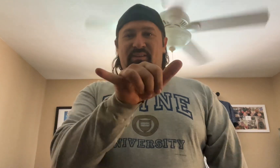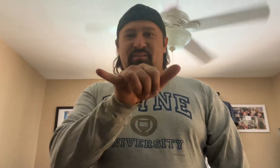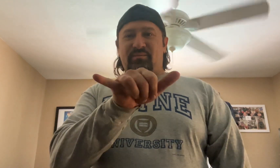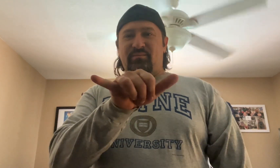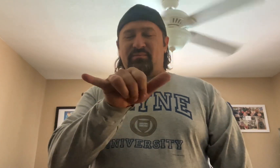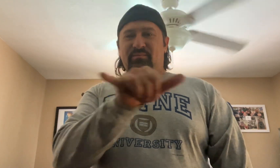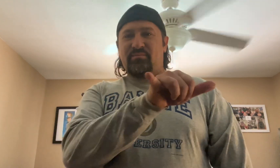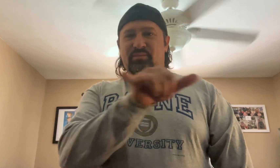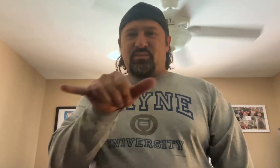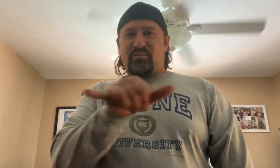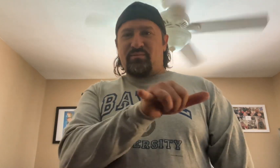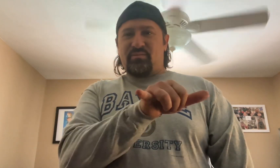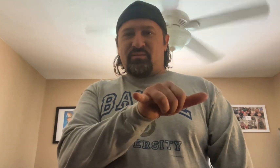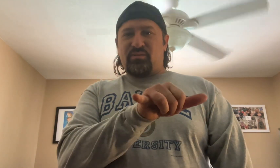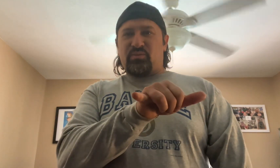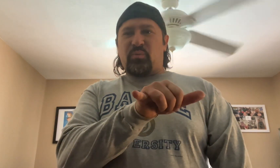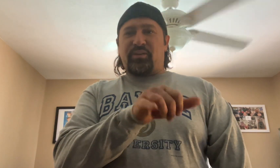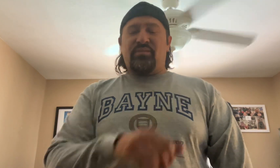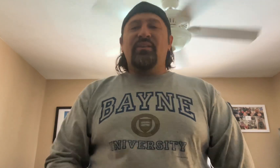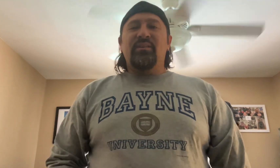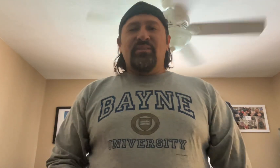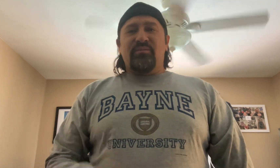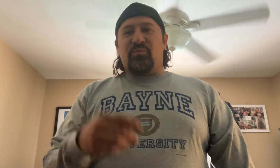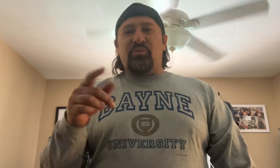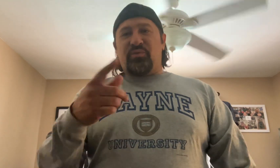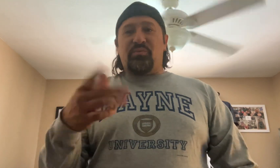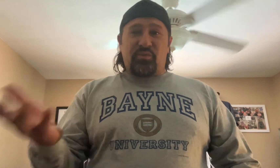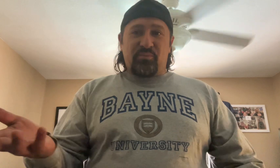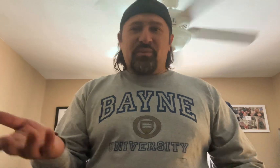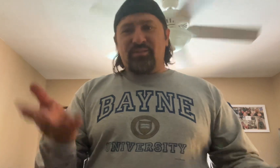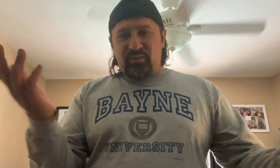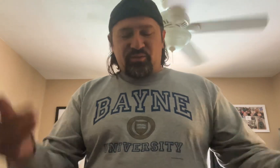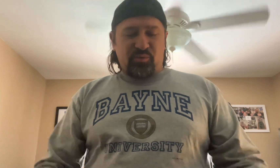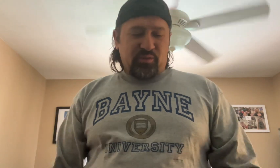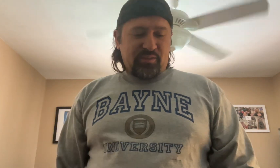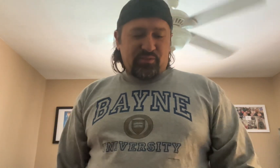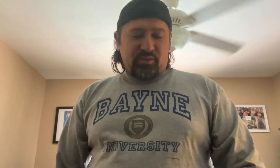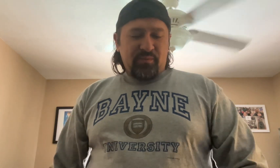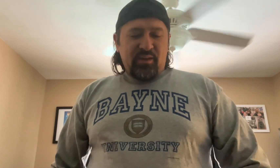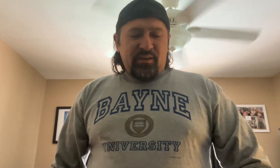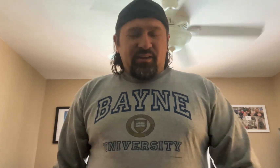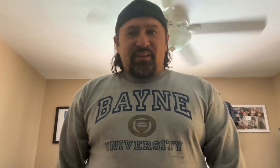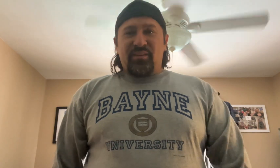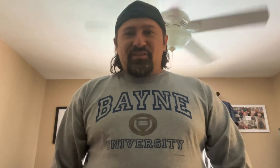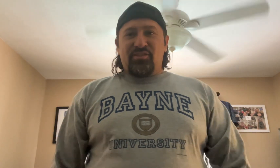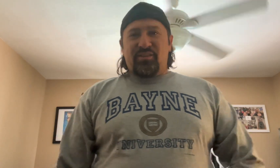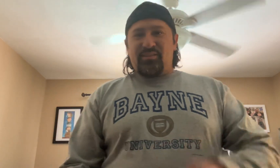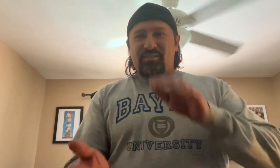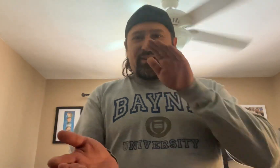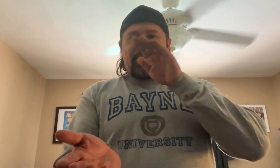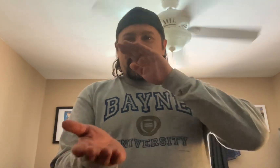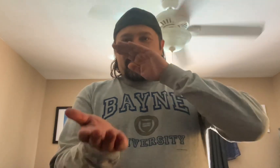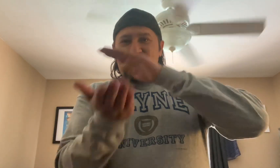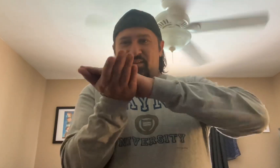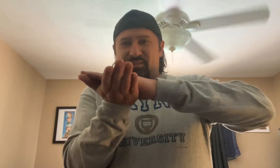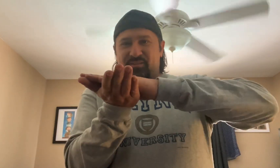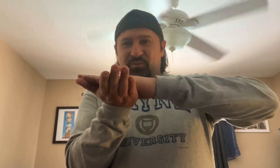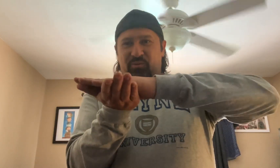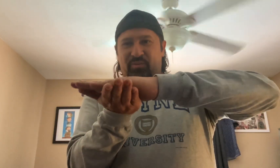and twice for you too. I was like, oh, cool, that's good. And then she had signed this whole thing